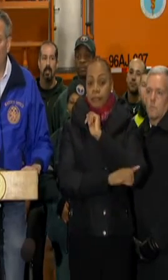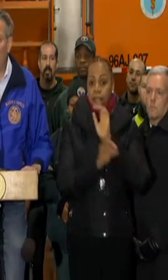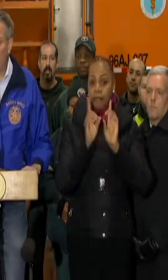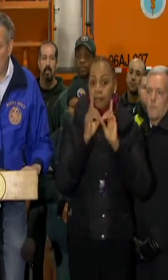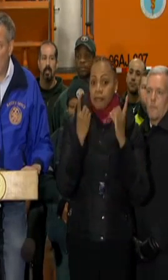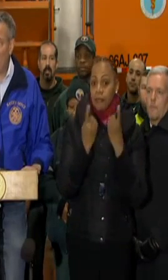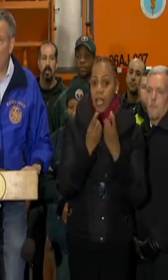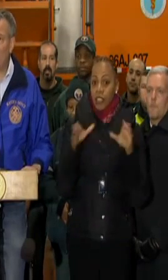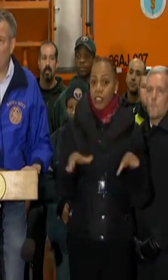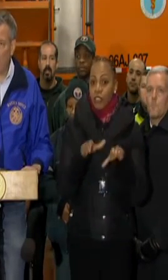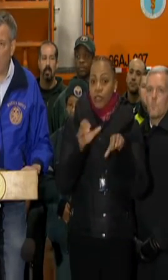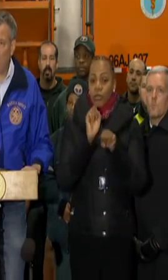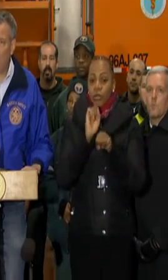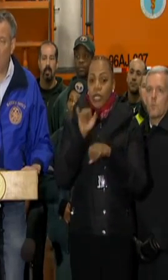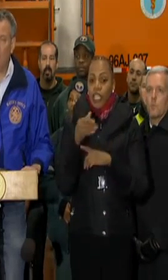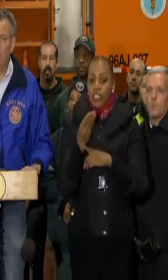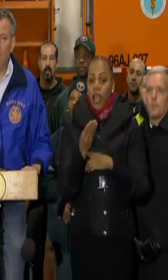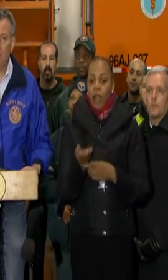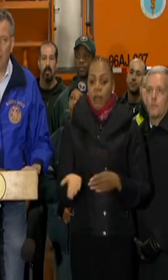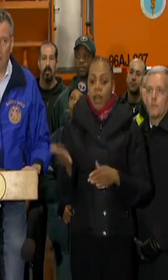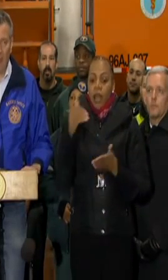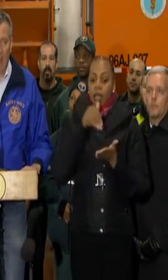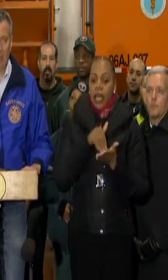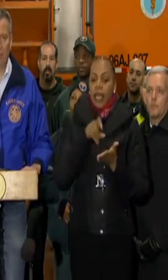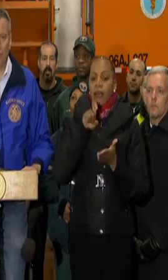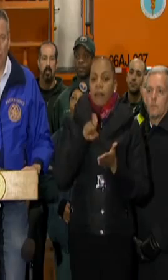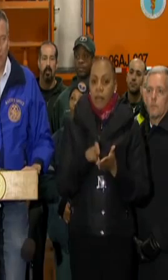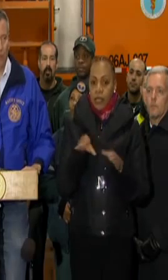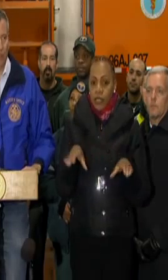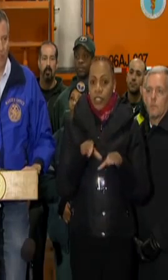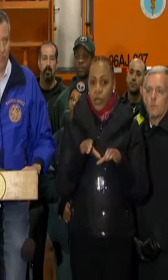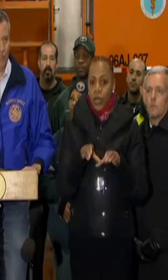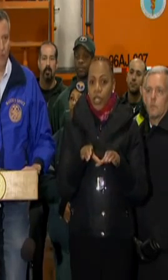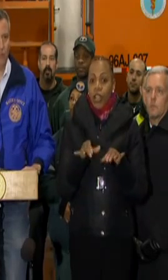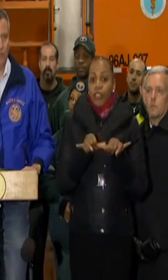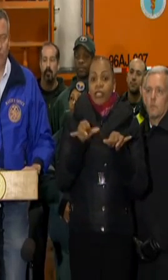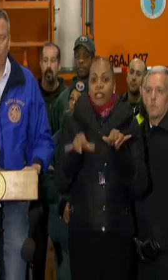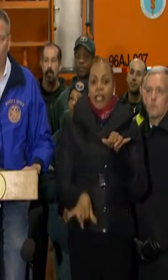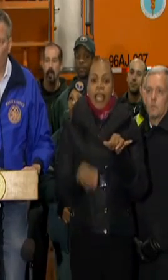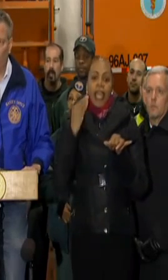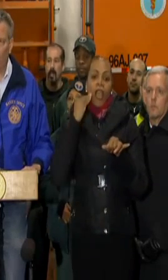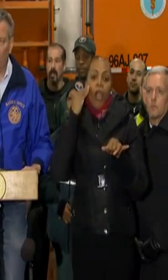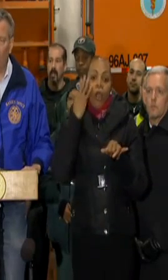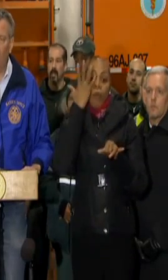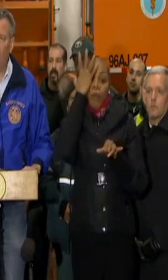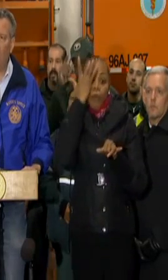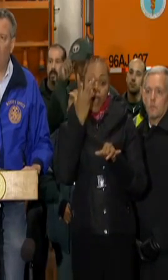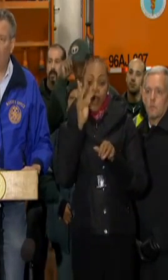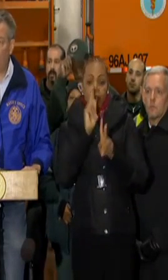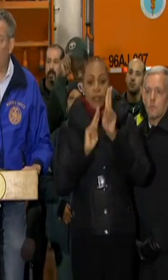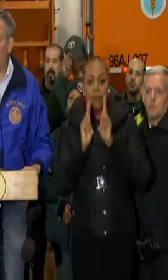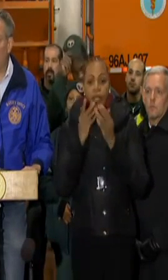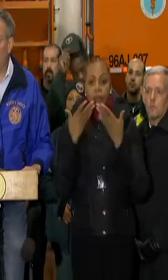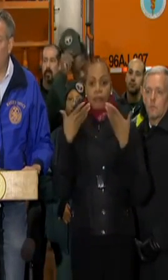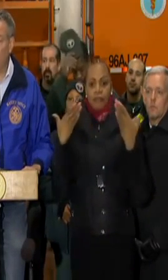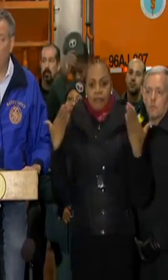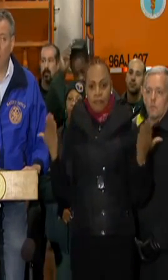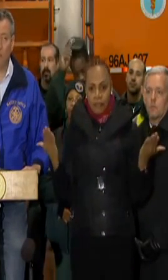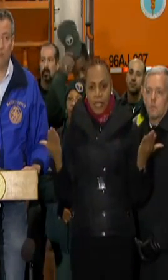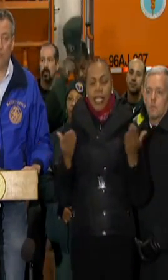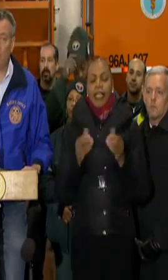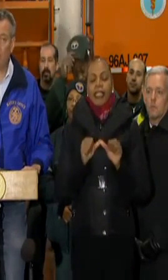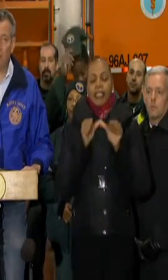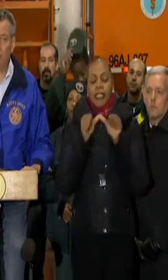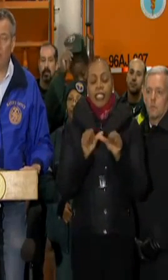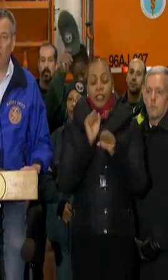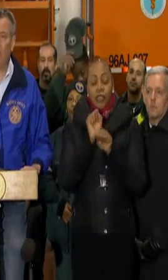them to do that again tonight. Stay back so that people can continue this important work. And also, what the